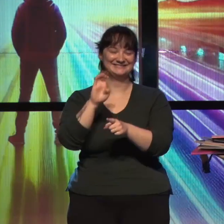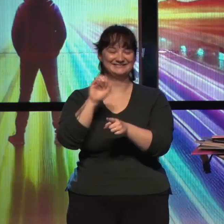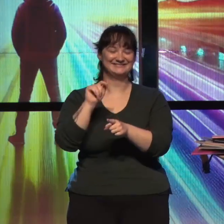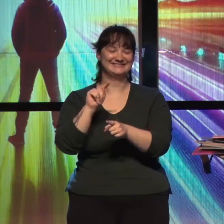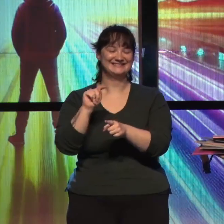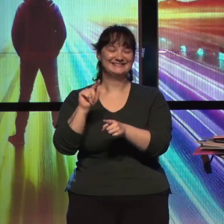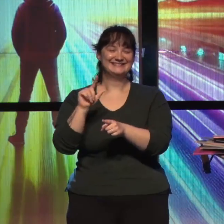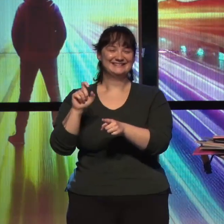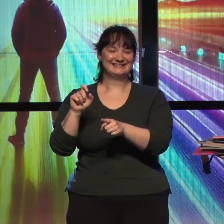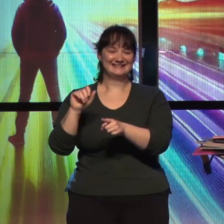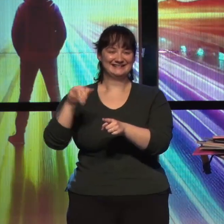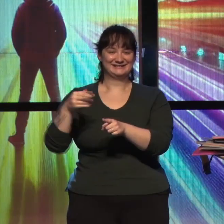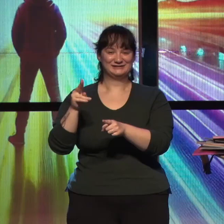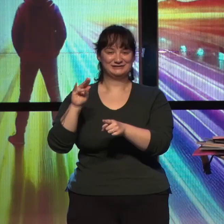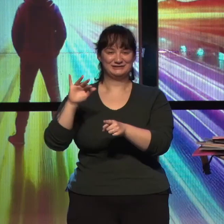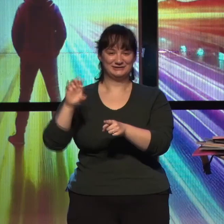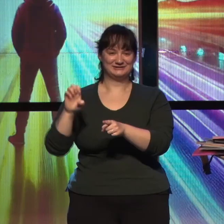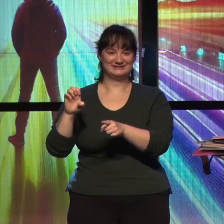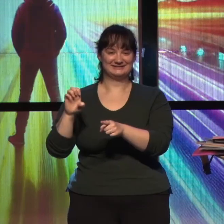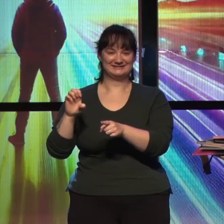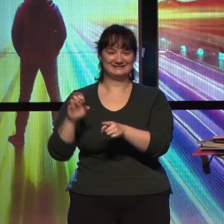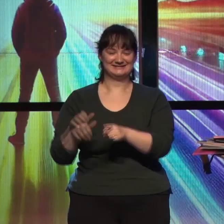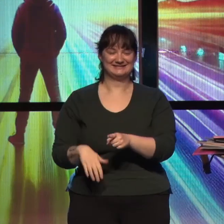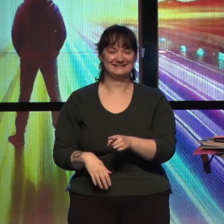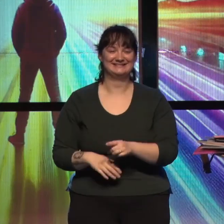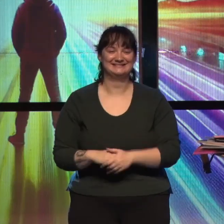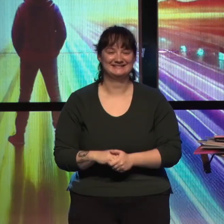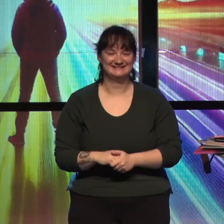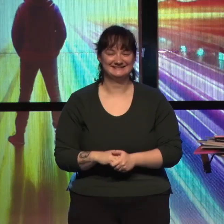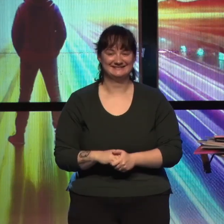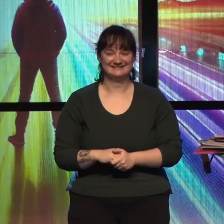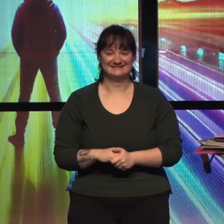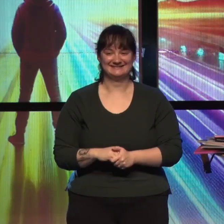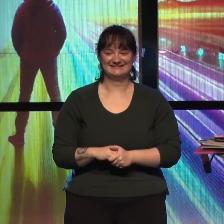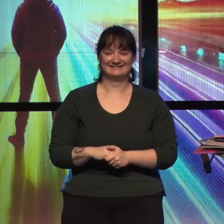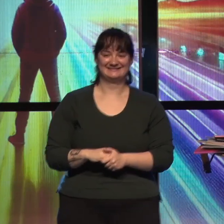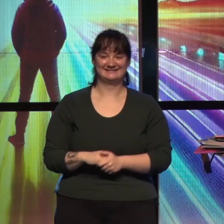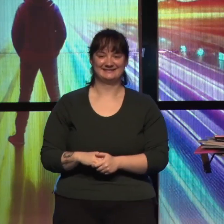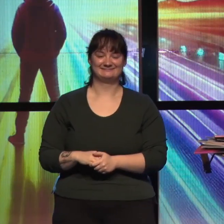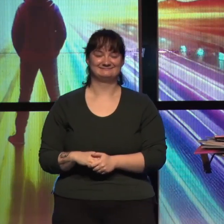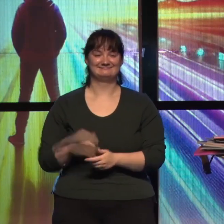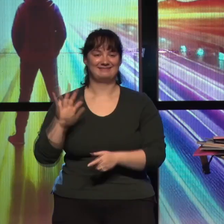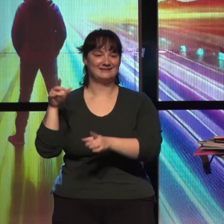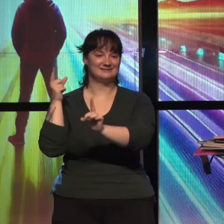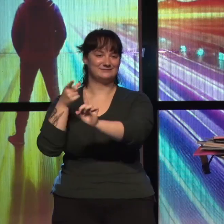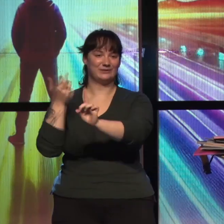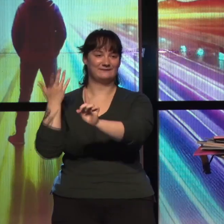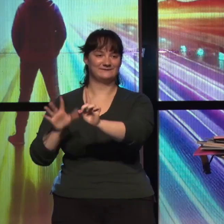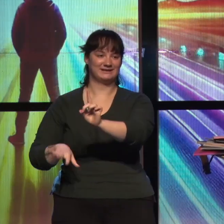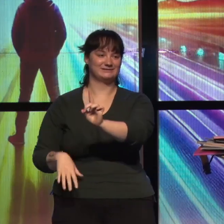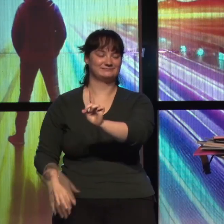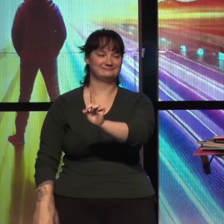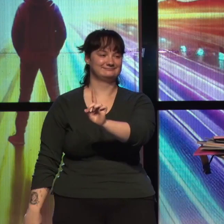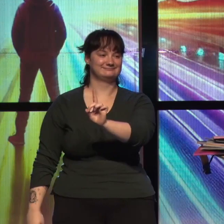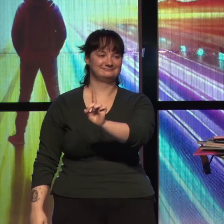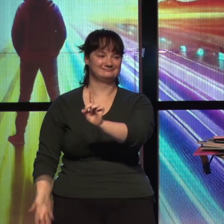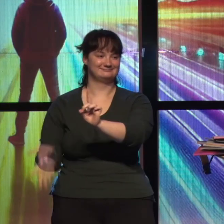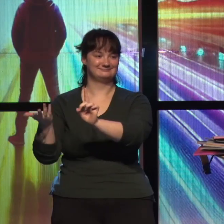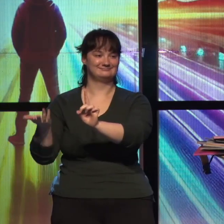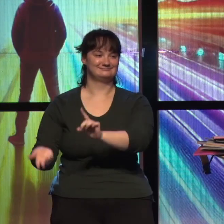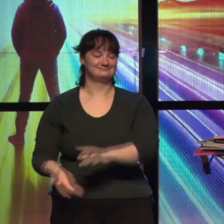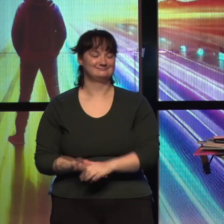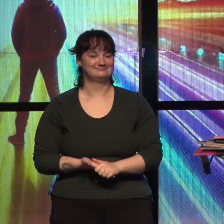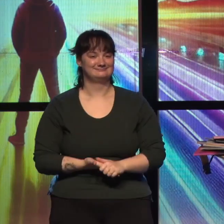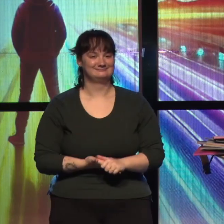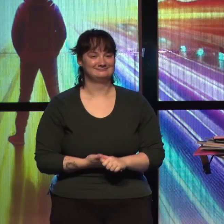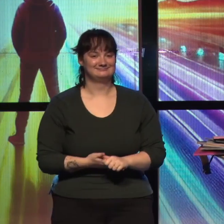Beetlejuice, she says. Let's close in prayer and receive an offering. I mean, I don't know how to end any better than that, right? I've never had Beetlejuice yelled at me